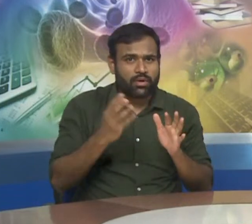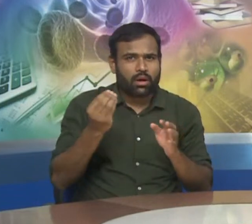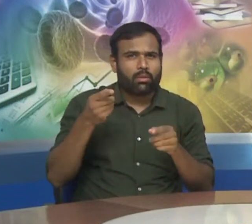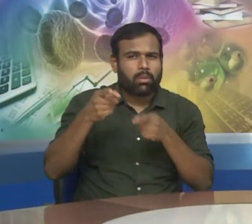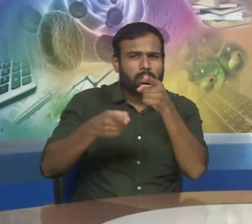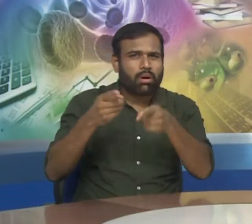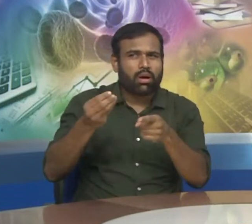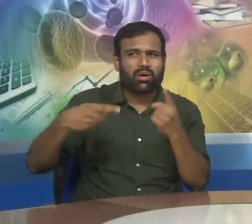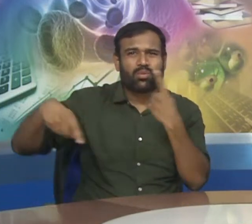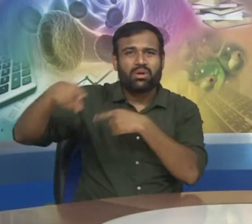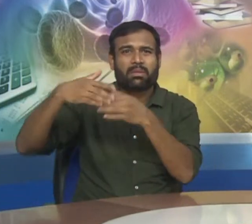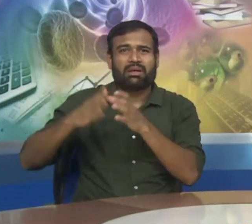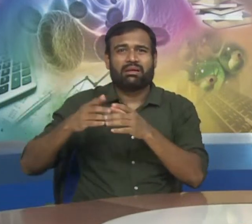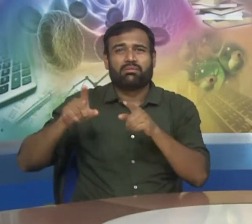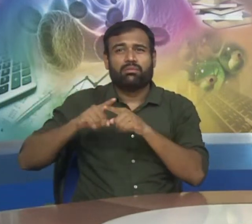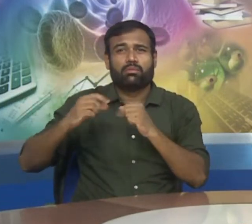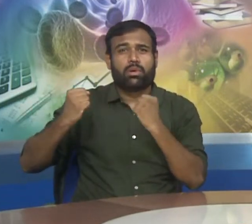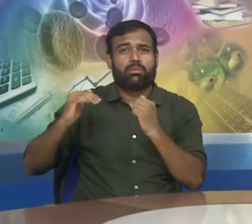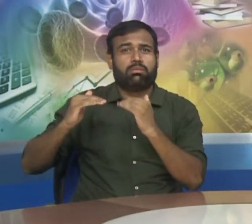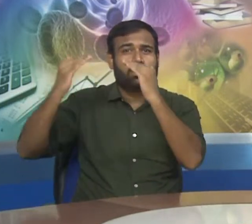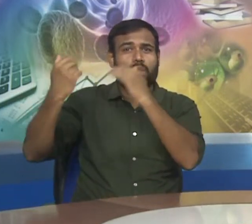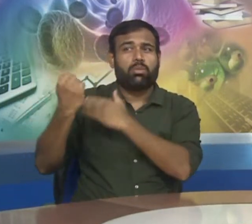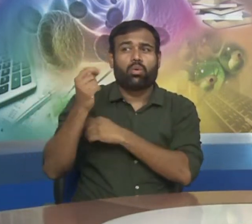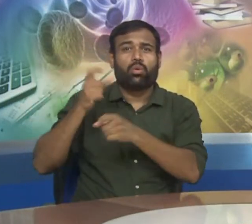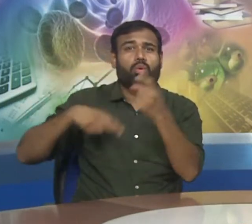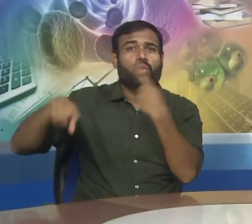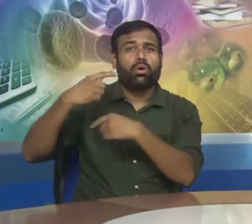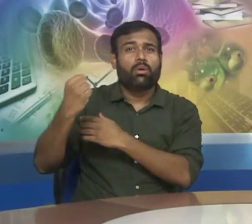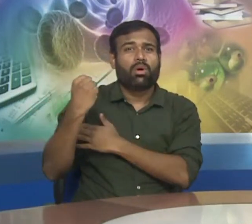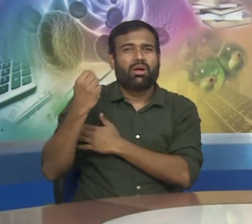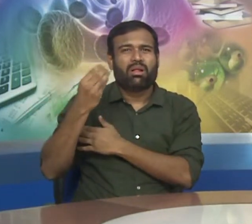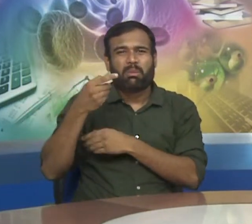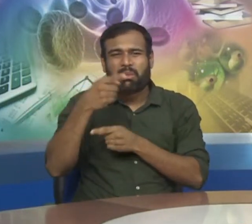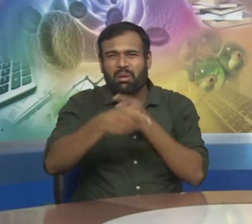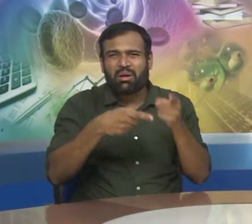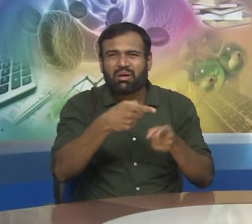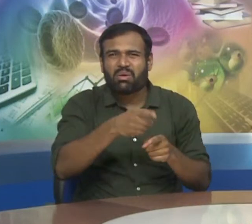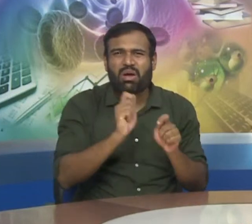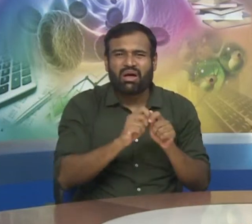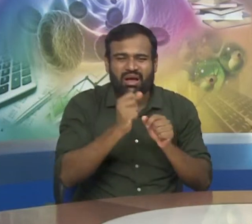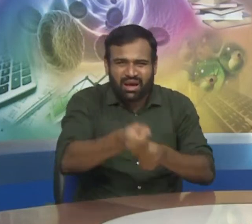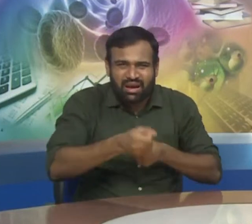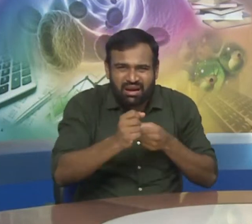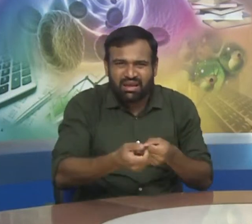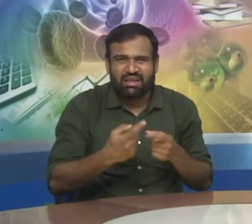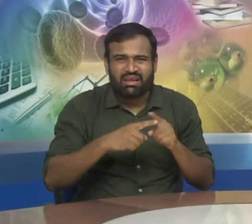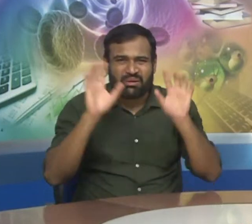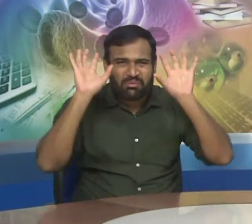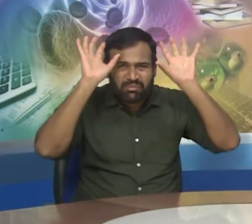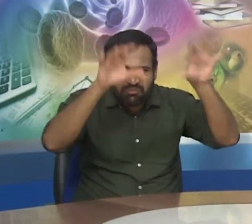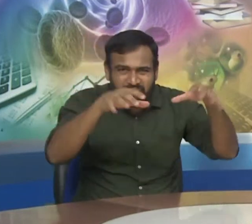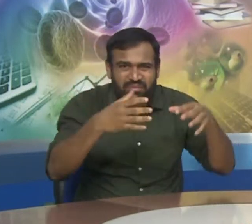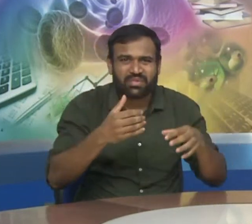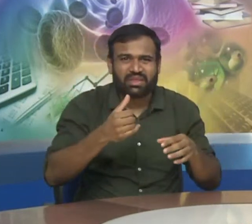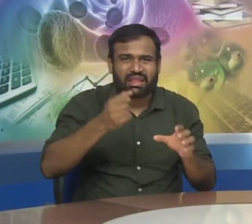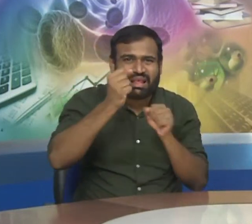If also has taken action to protect bonded labor, prevent exploitation of